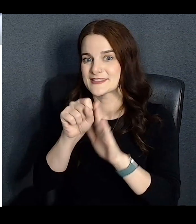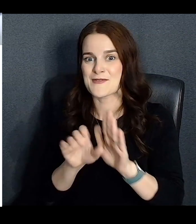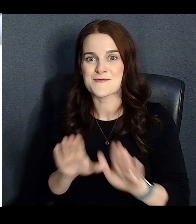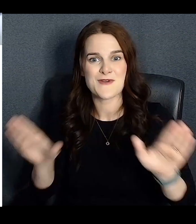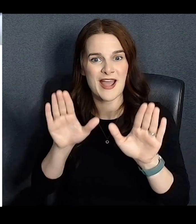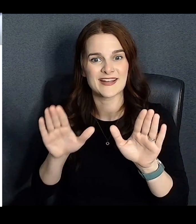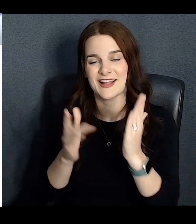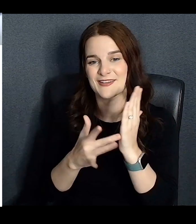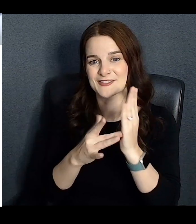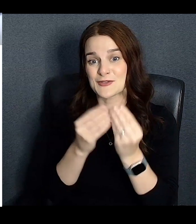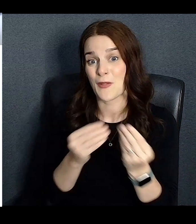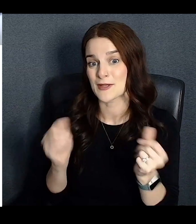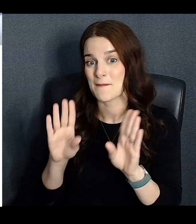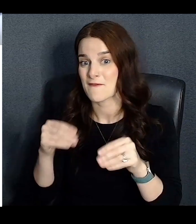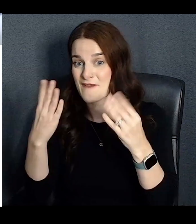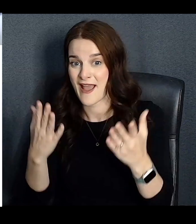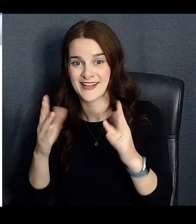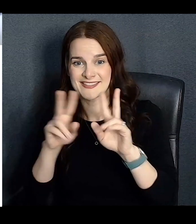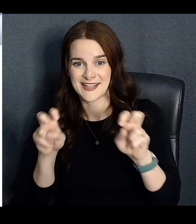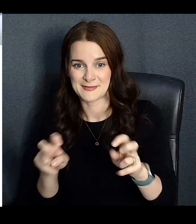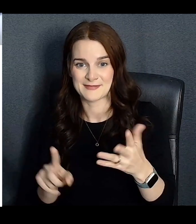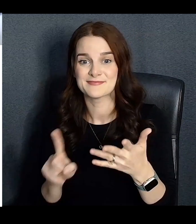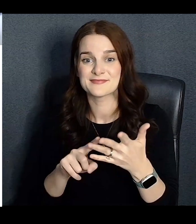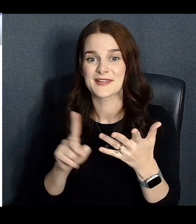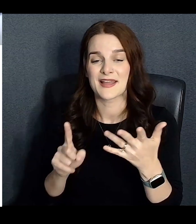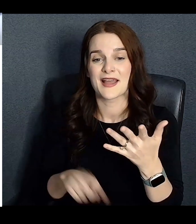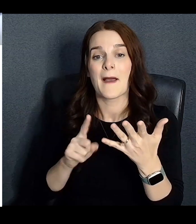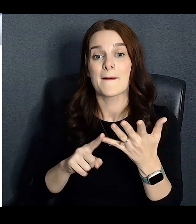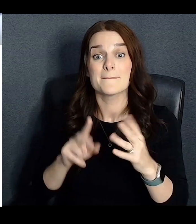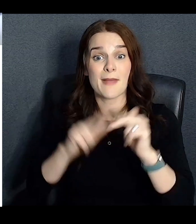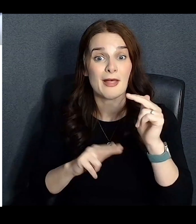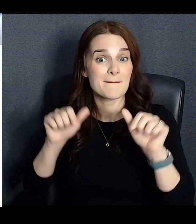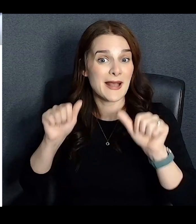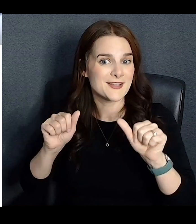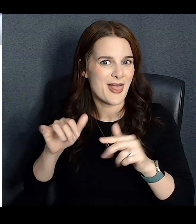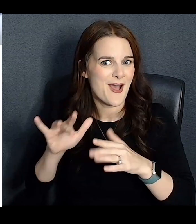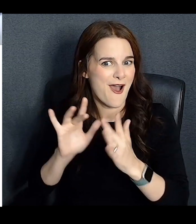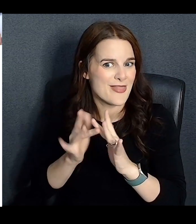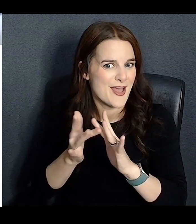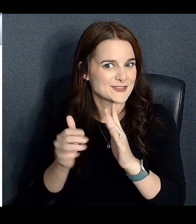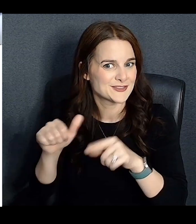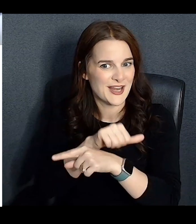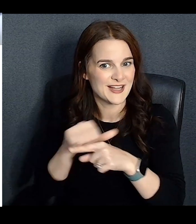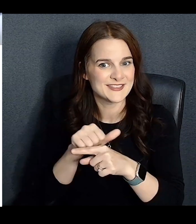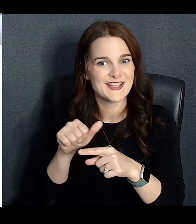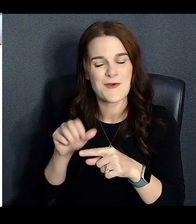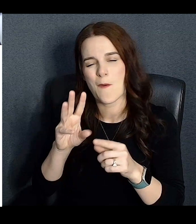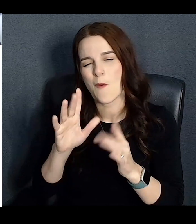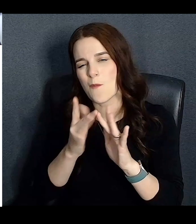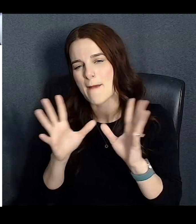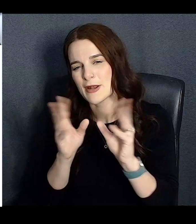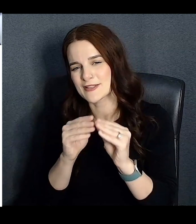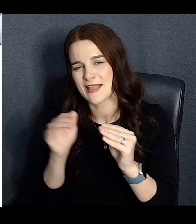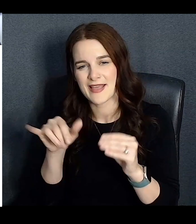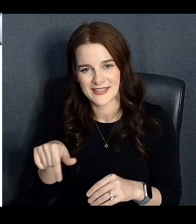statewide technology solution providers and assessments, to build capacity through online trainings, webinars, just like this one,